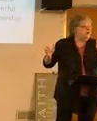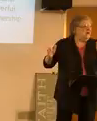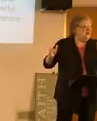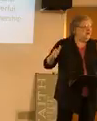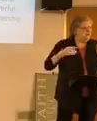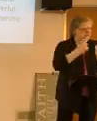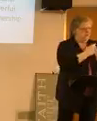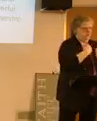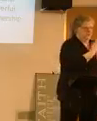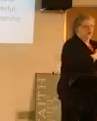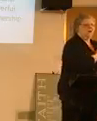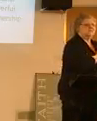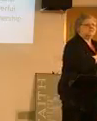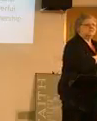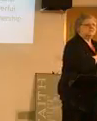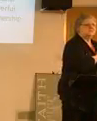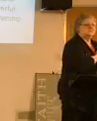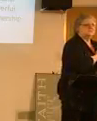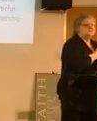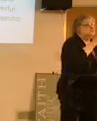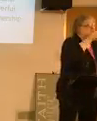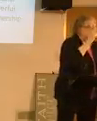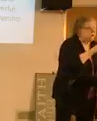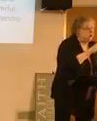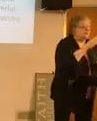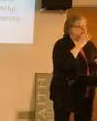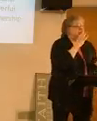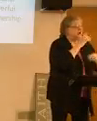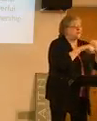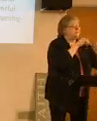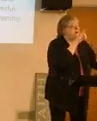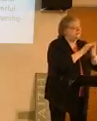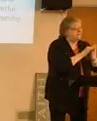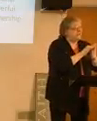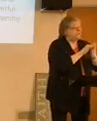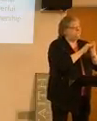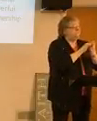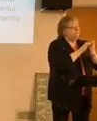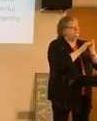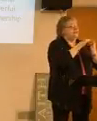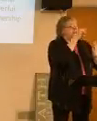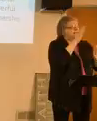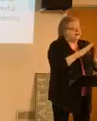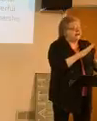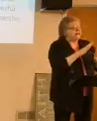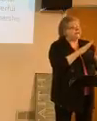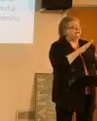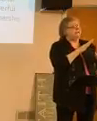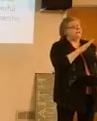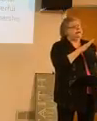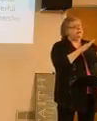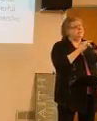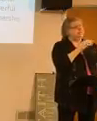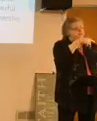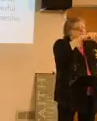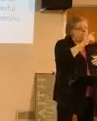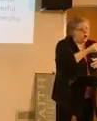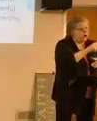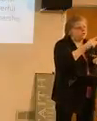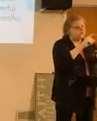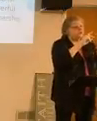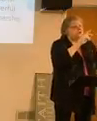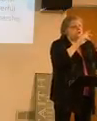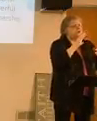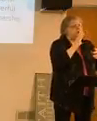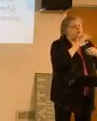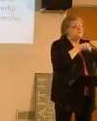groups? And so Paul refers to this and what God is doing as a mystery of